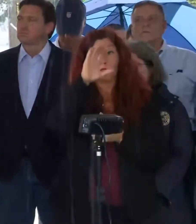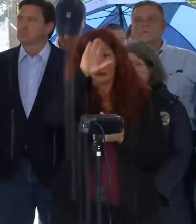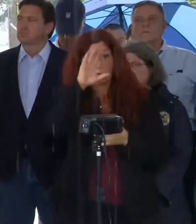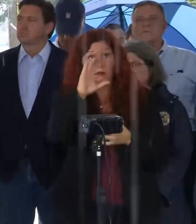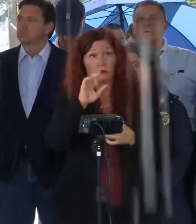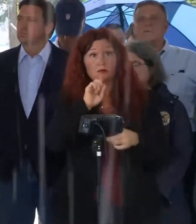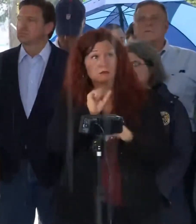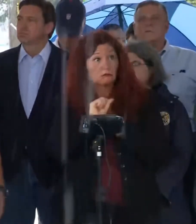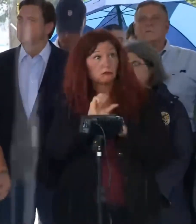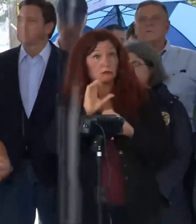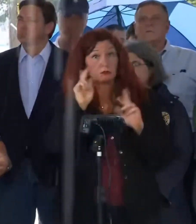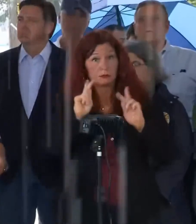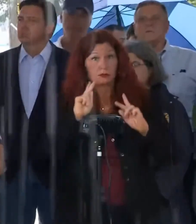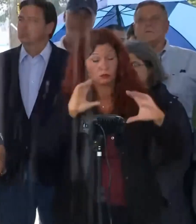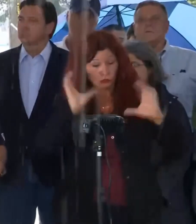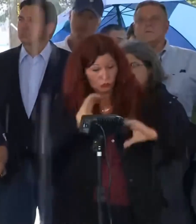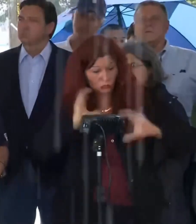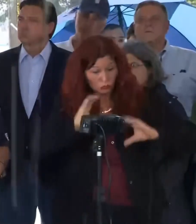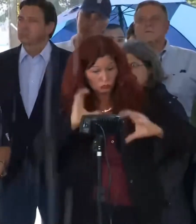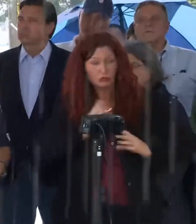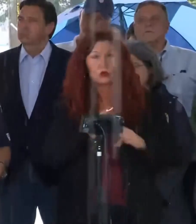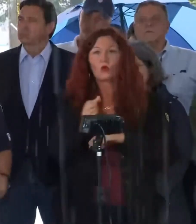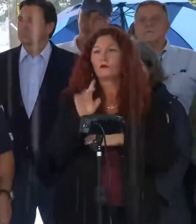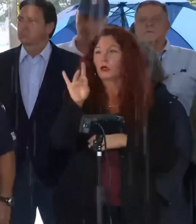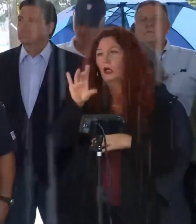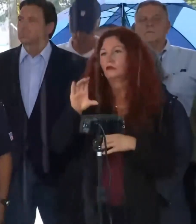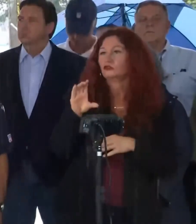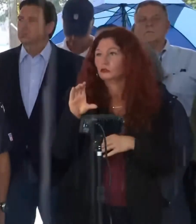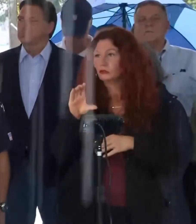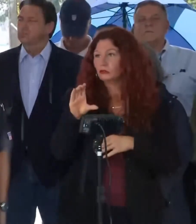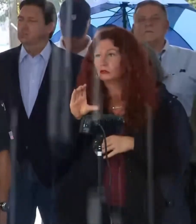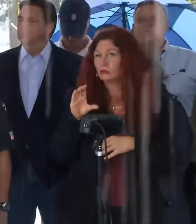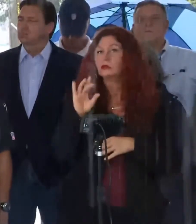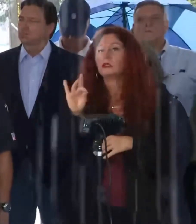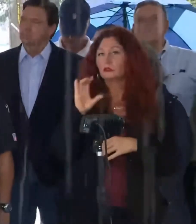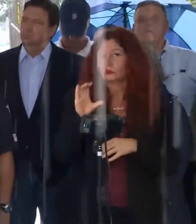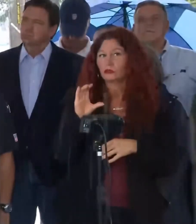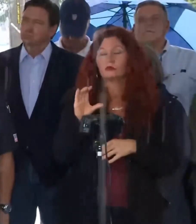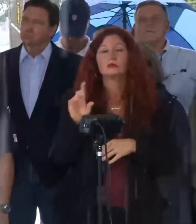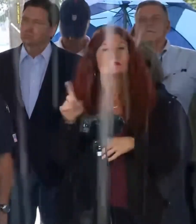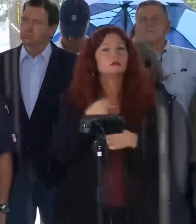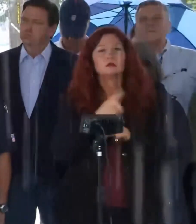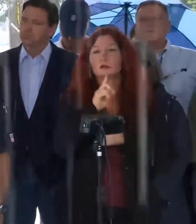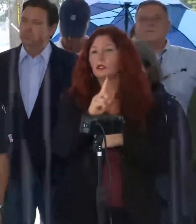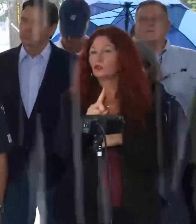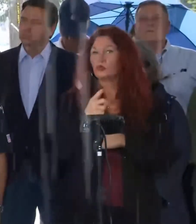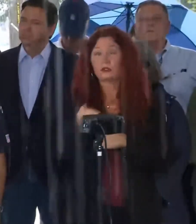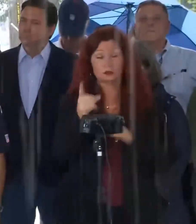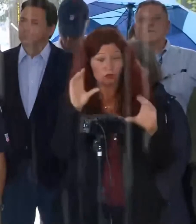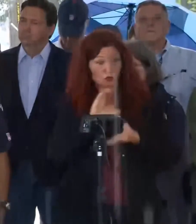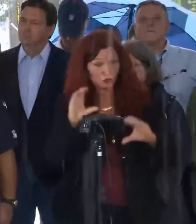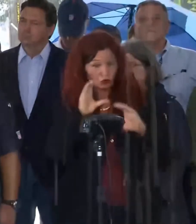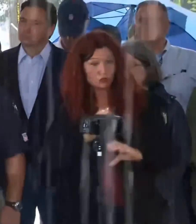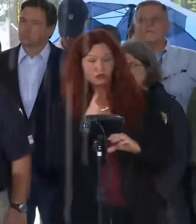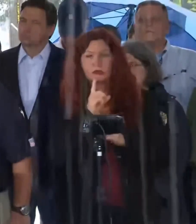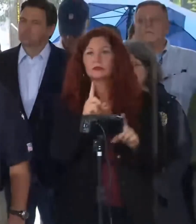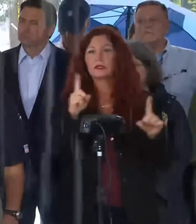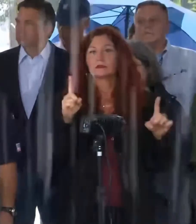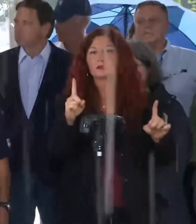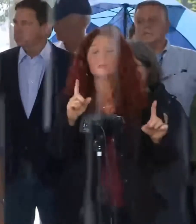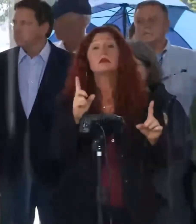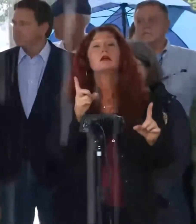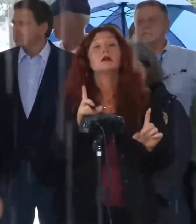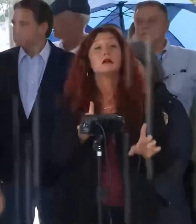this effort, integrating into our unified response and ensuring a successful search and rescue effort. Thank you.